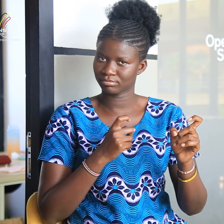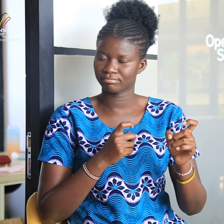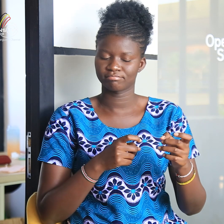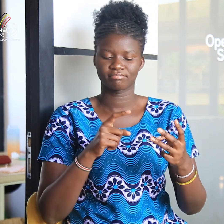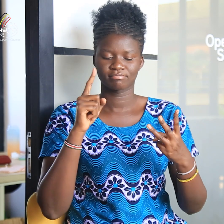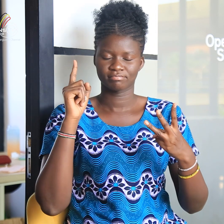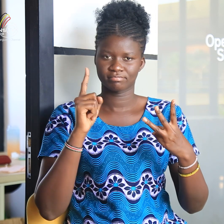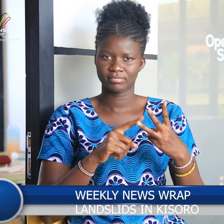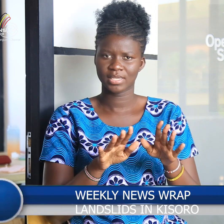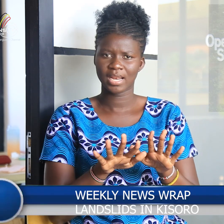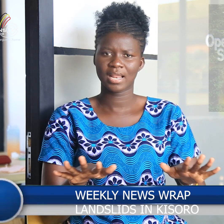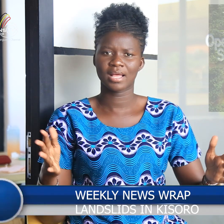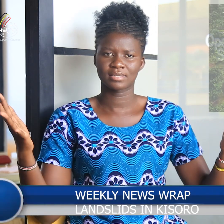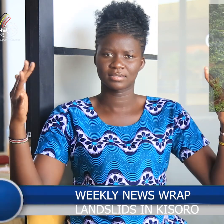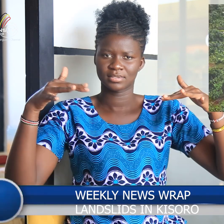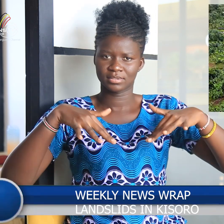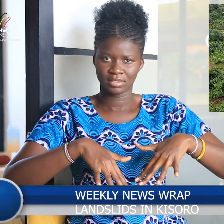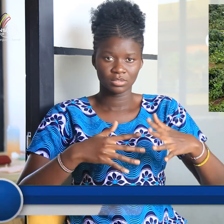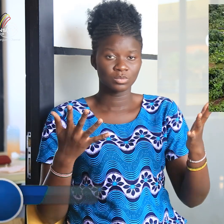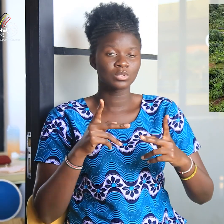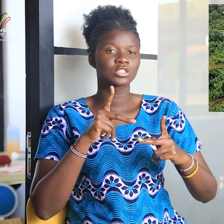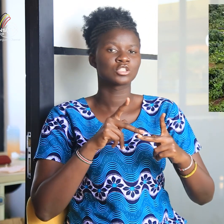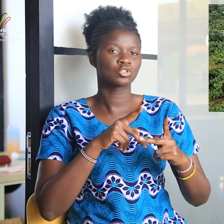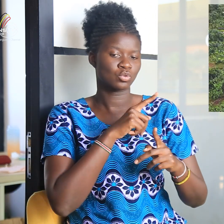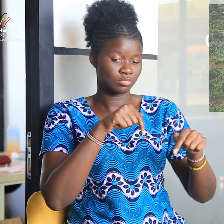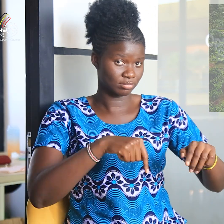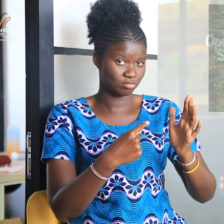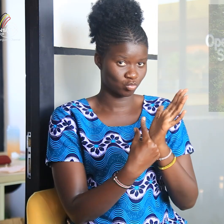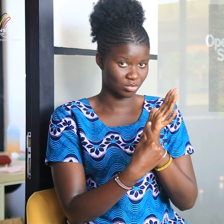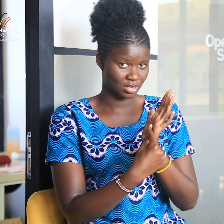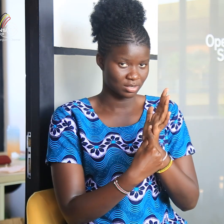renowned blogger Isma shot dead. Landslides in Kisoro district.